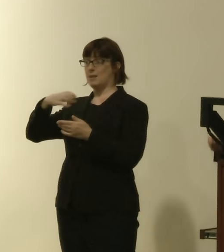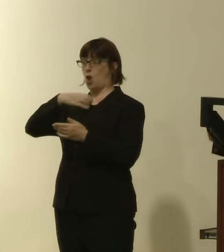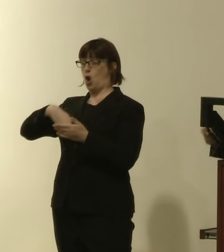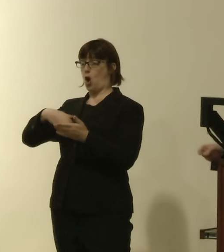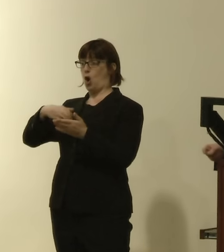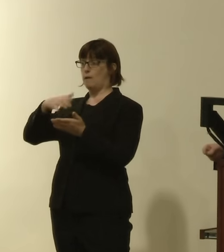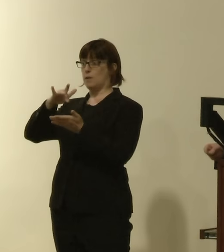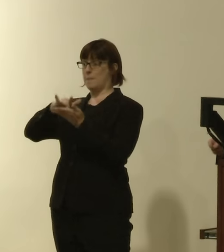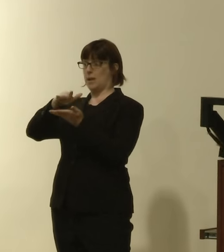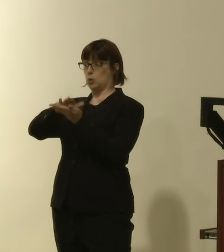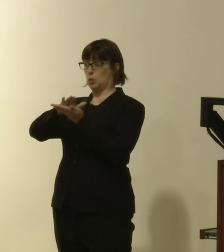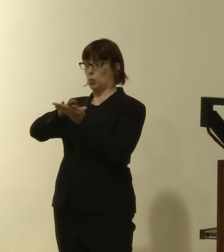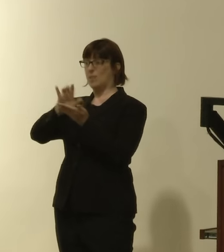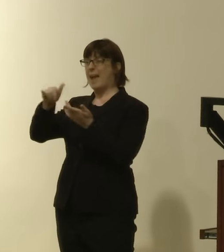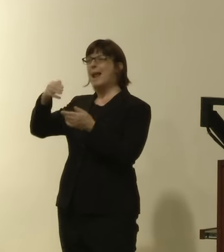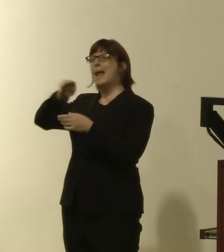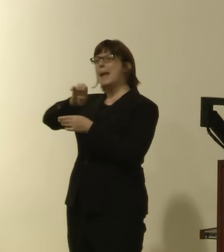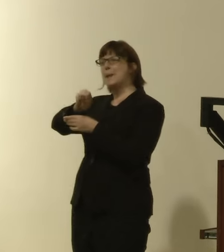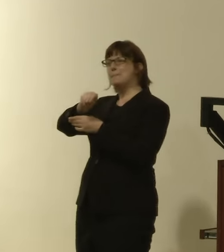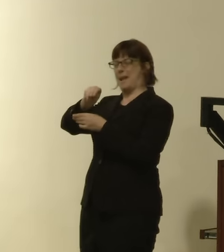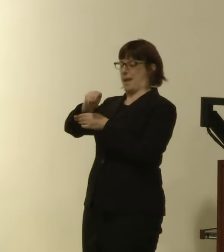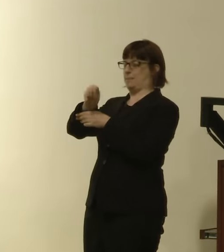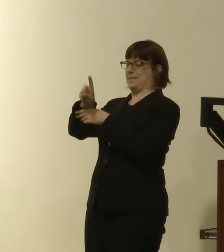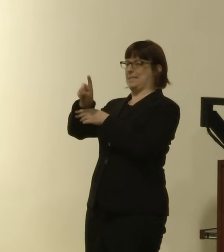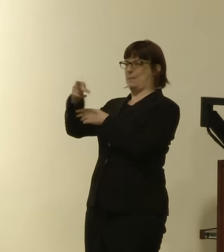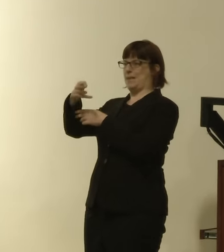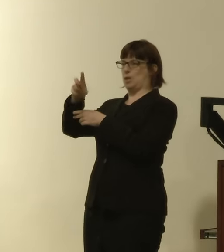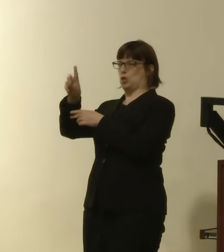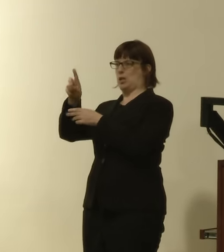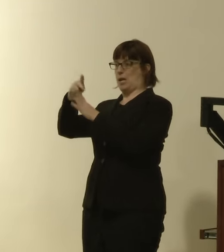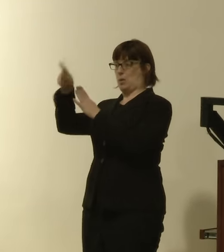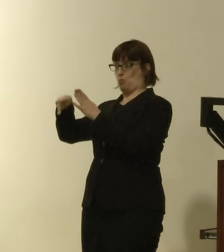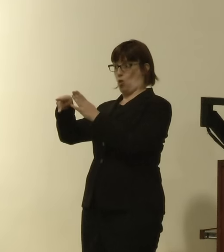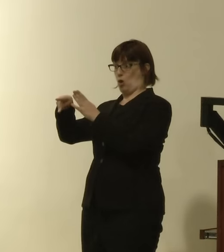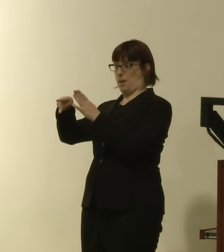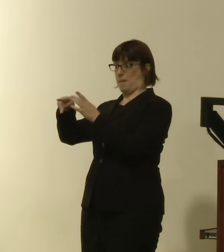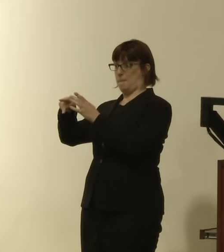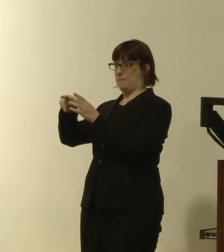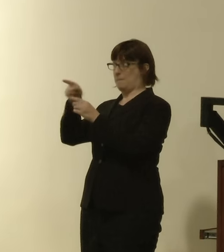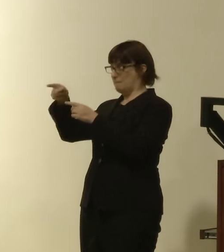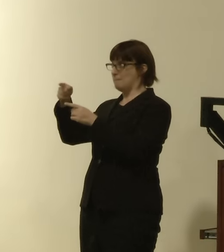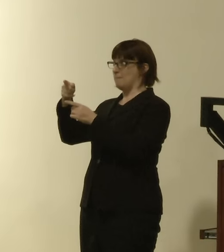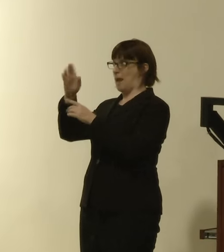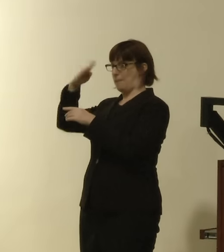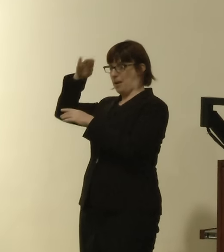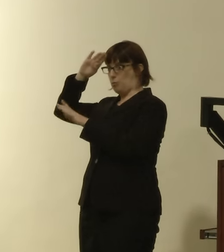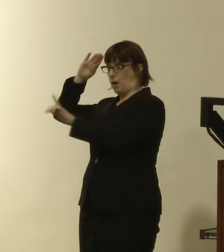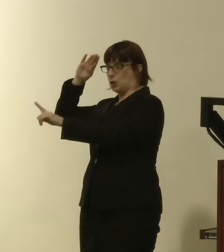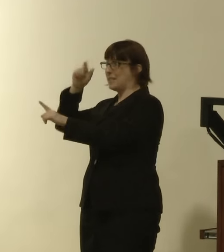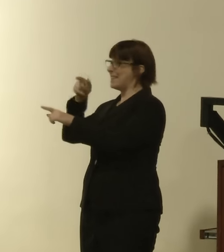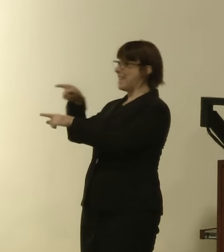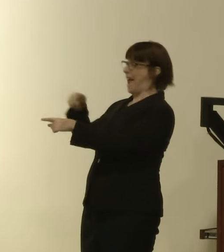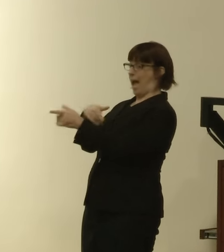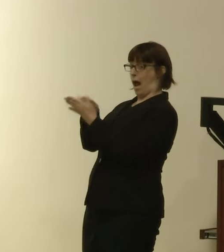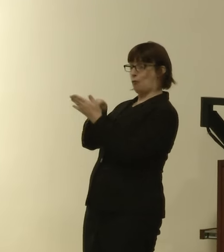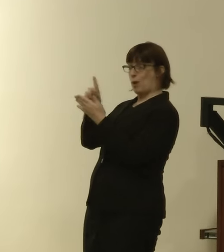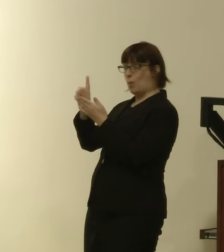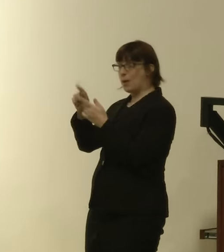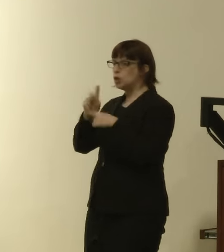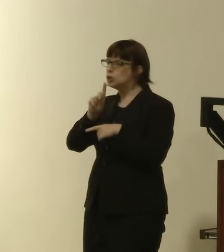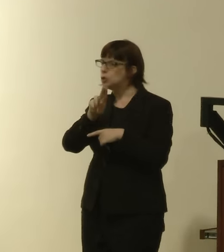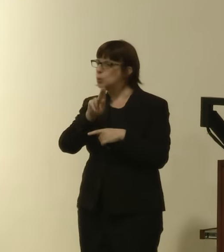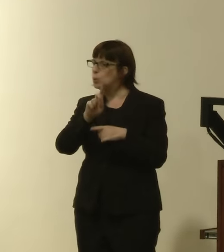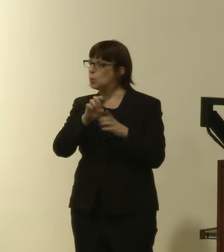program in anthropology, and I read about that in a class at Duke. So, I mean, you know, the good news is